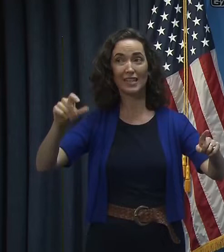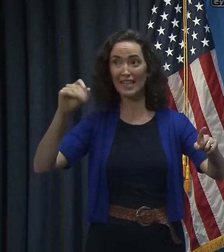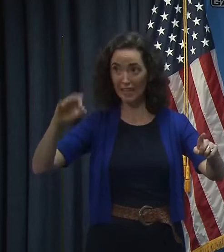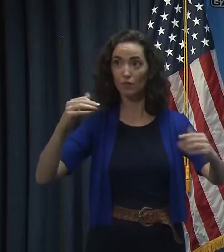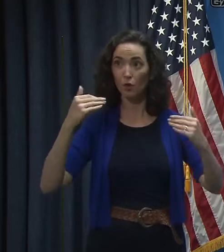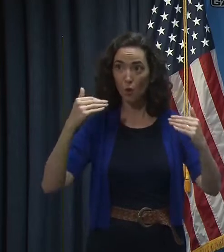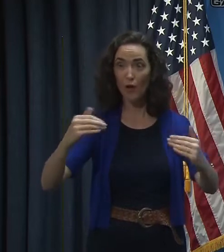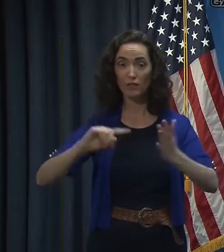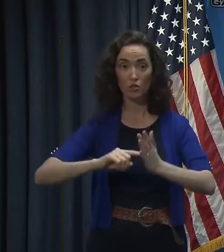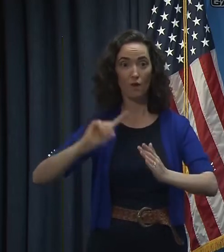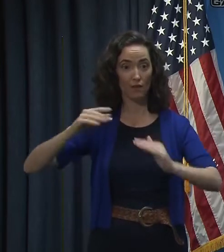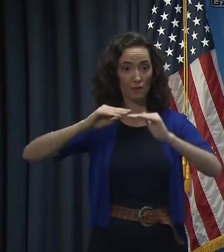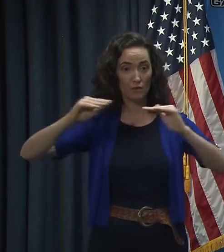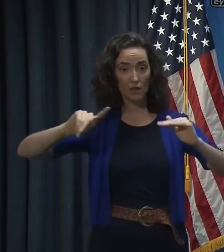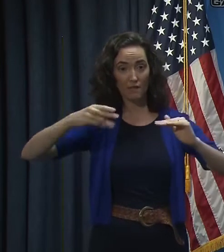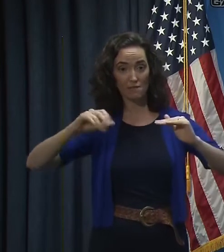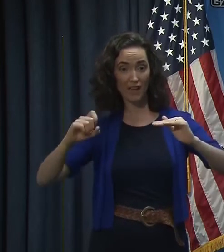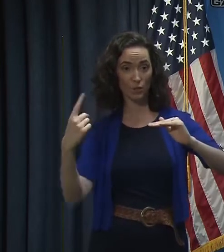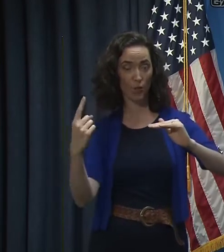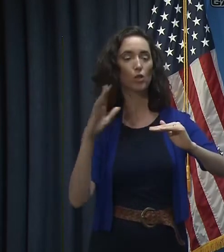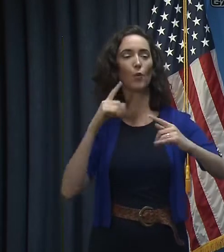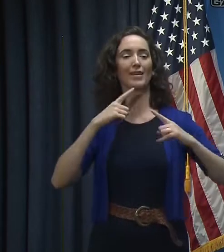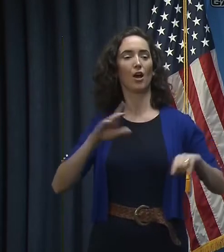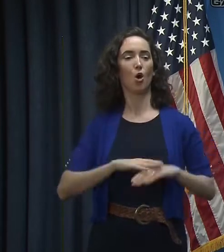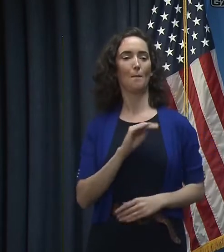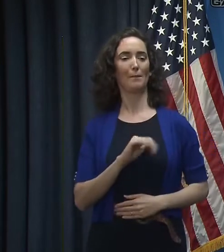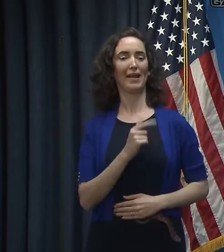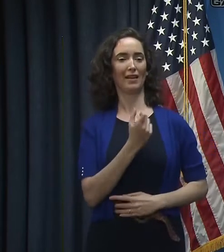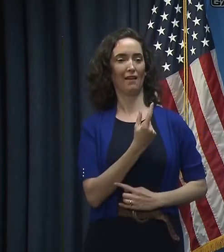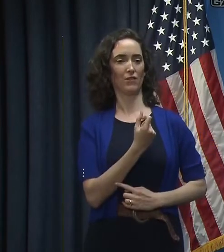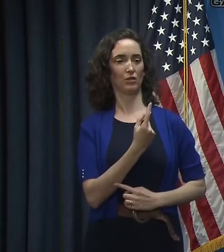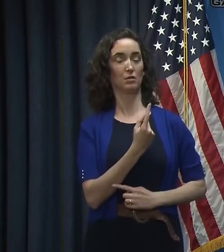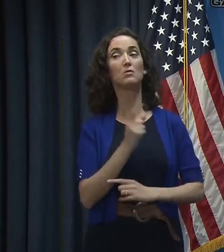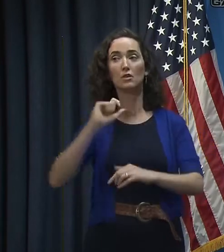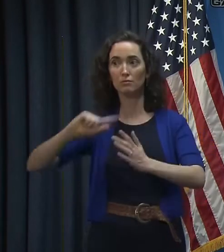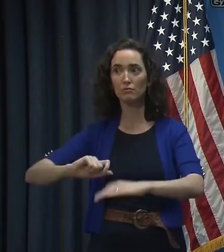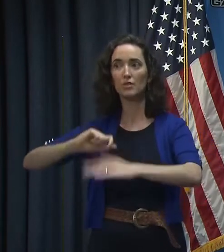11th. Just to give a better idea of what that would look like,